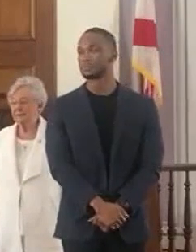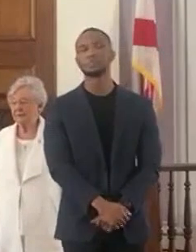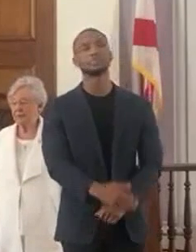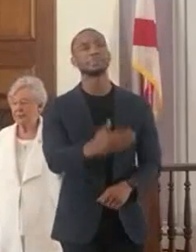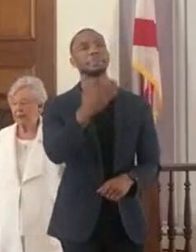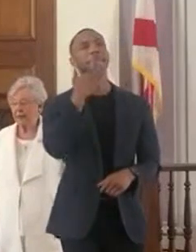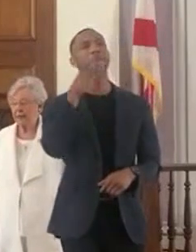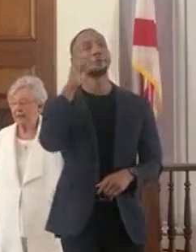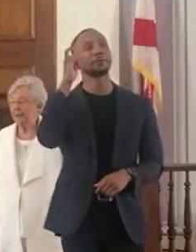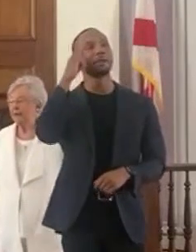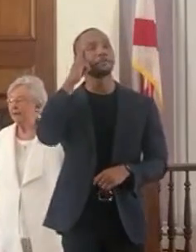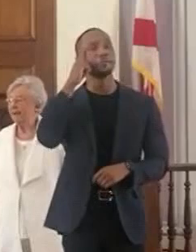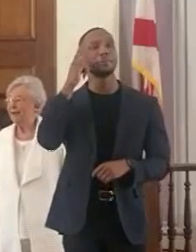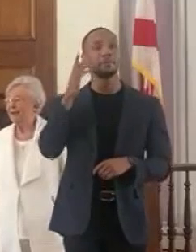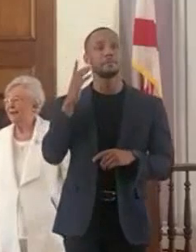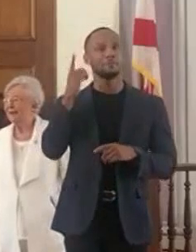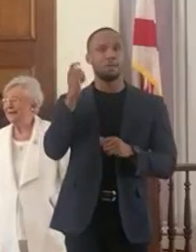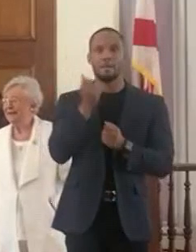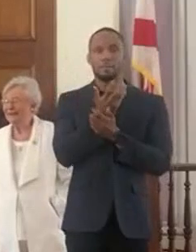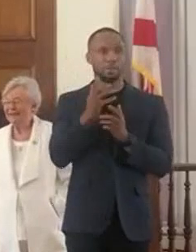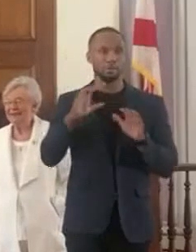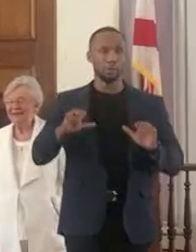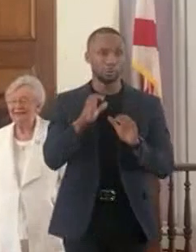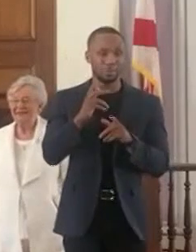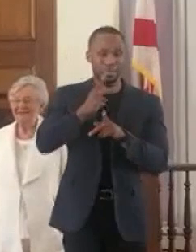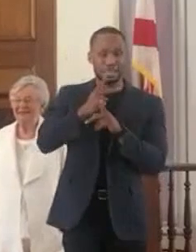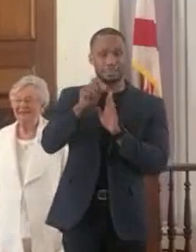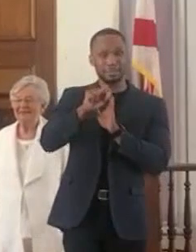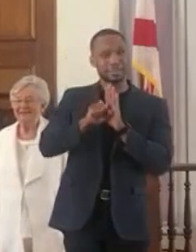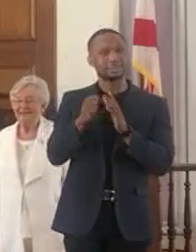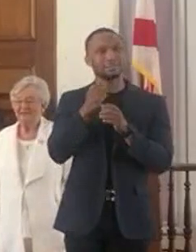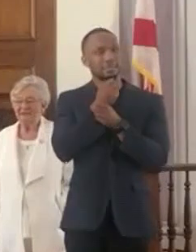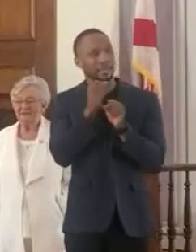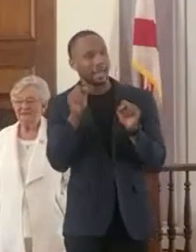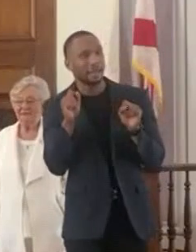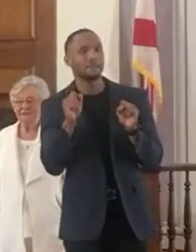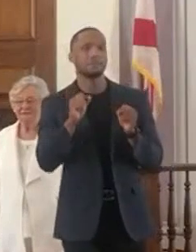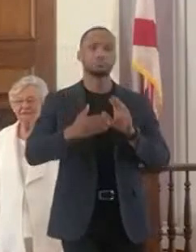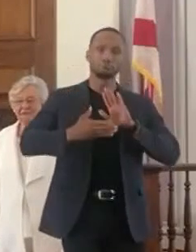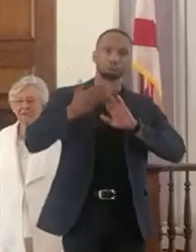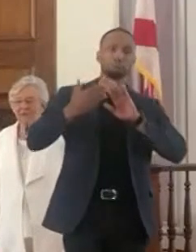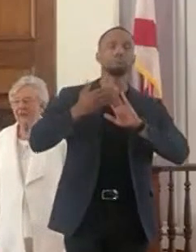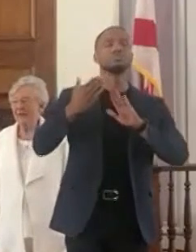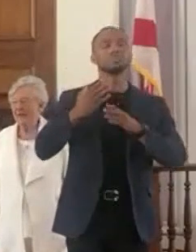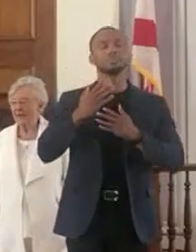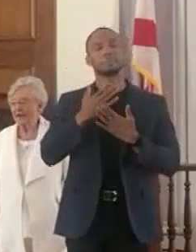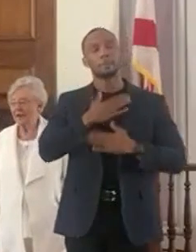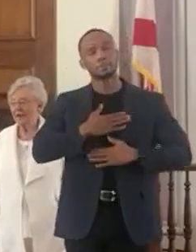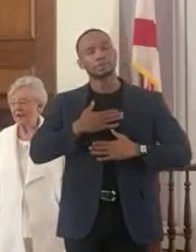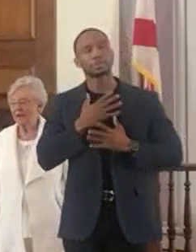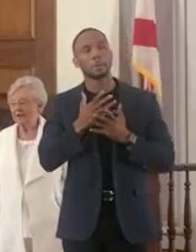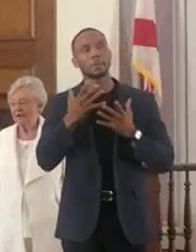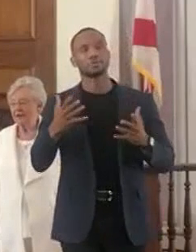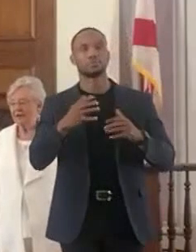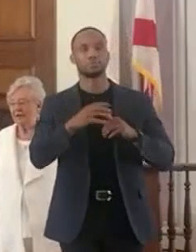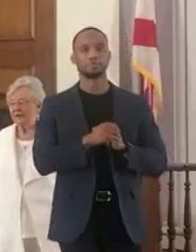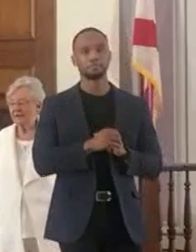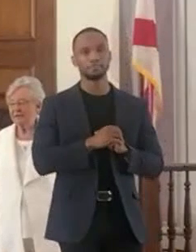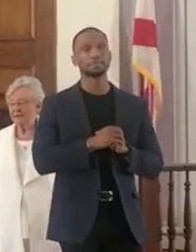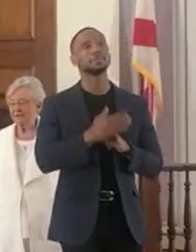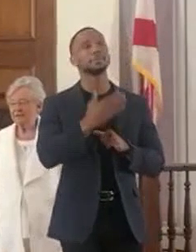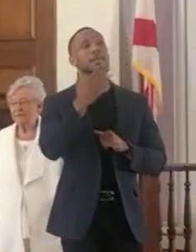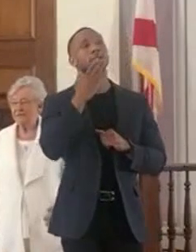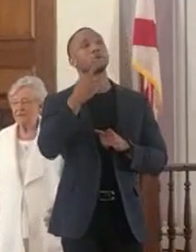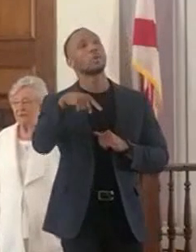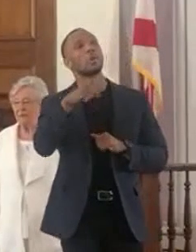Thank you, Governor, for all you're doing to keep our state safe, to keep it open. I really appreciate it very much. Thank